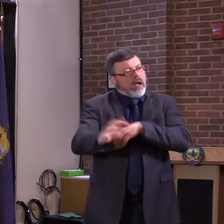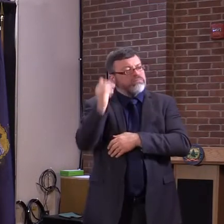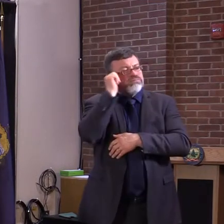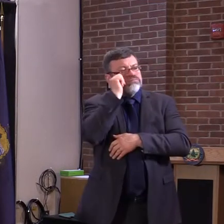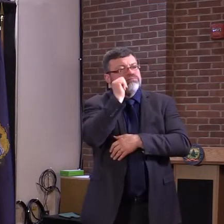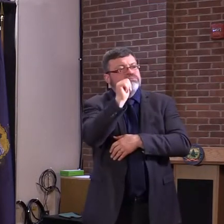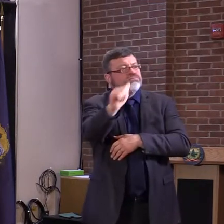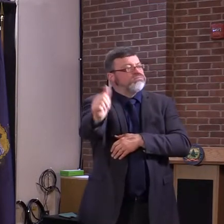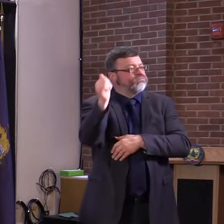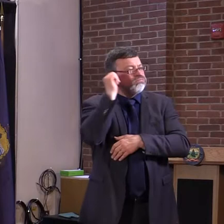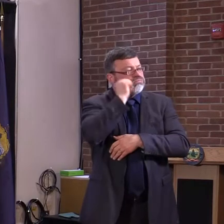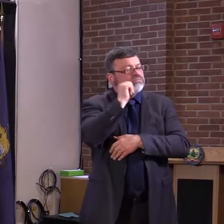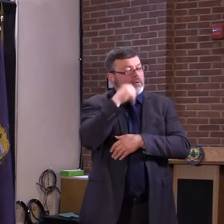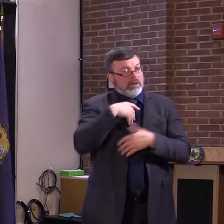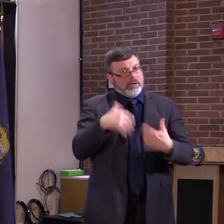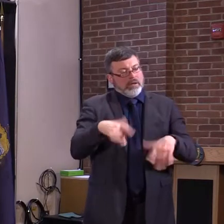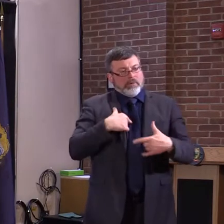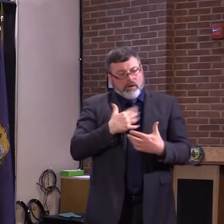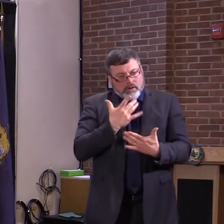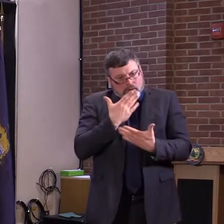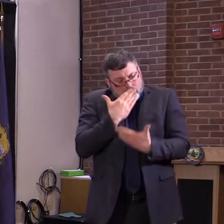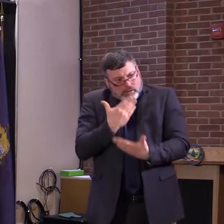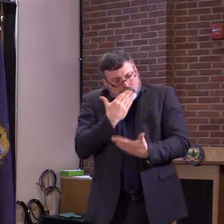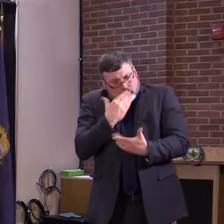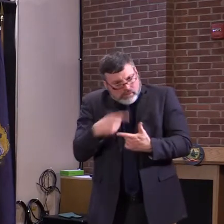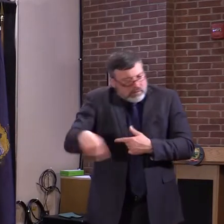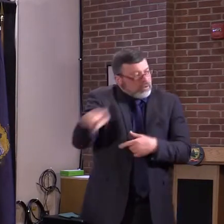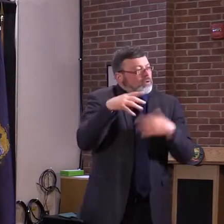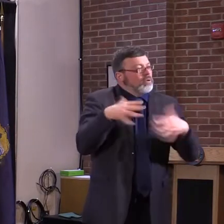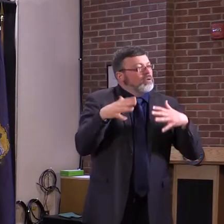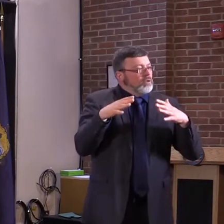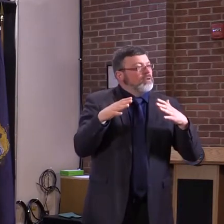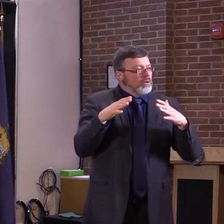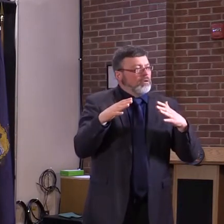and expertise on other important projects.